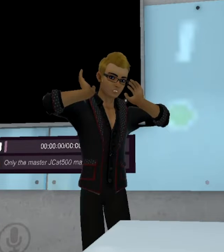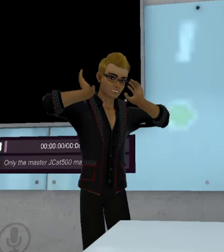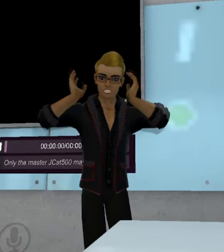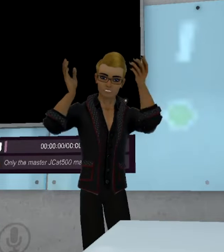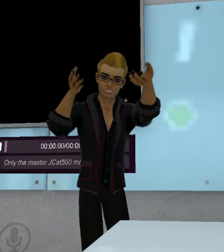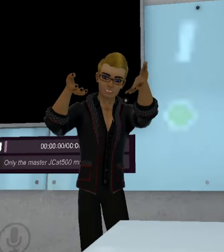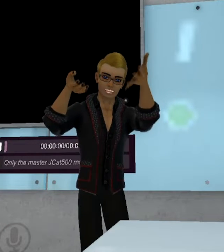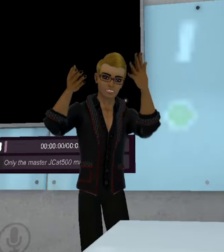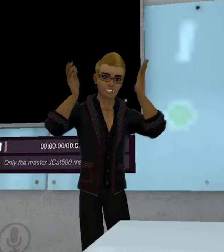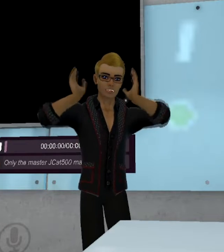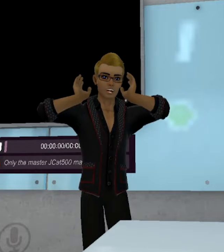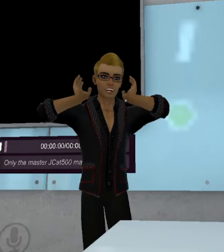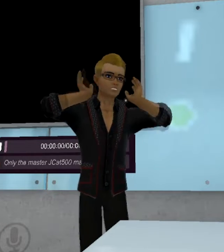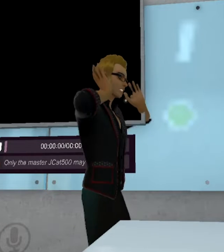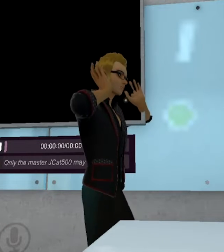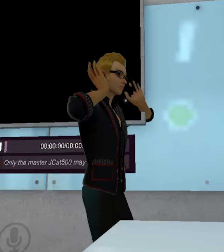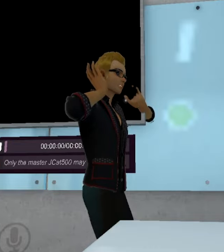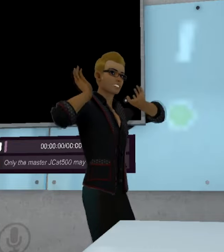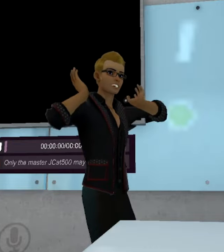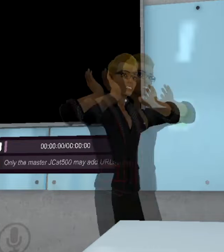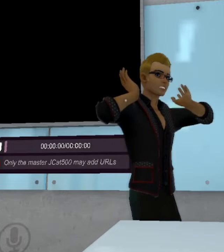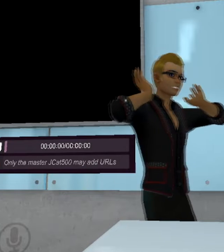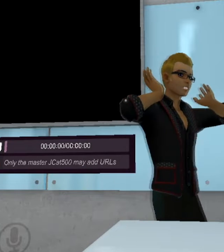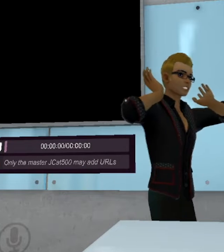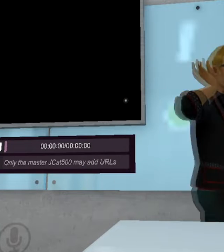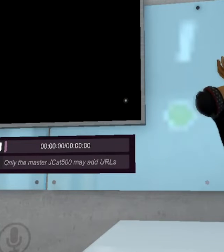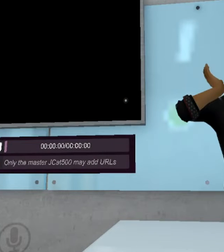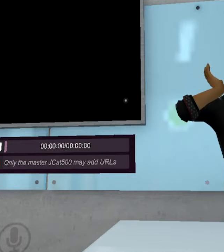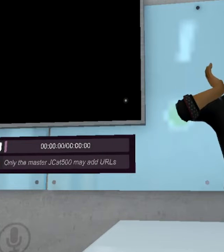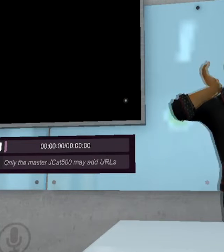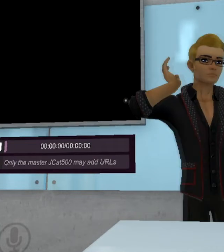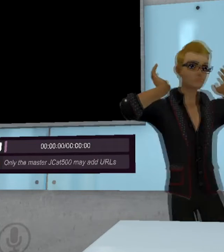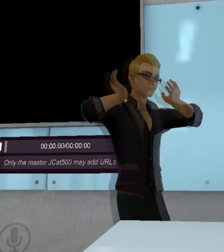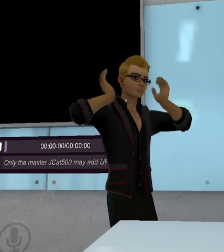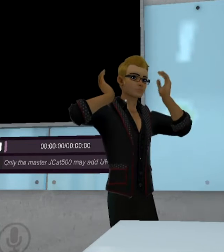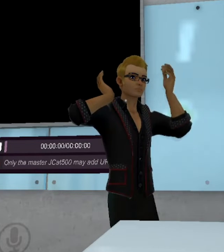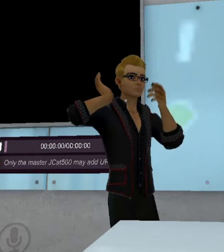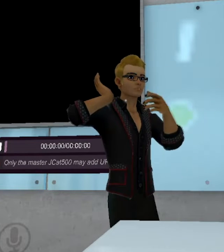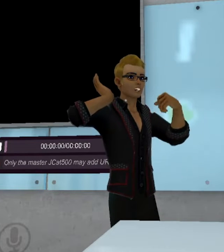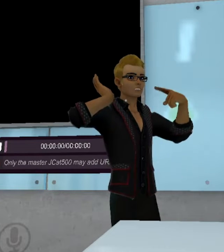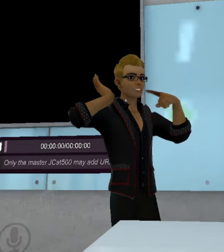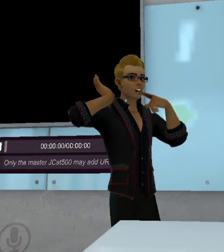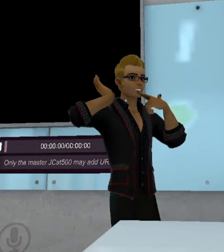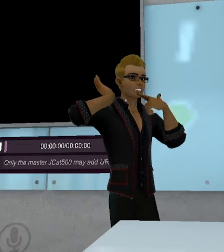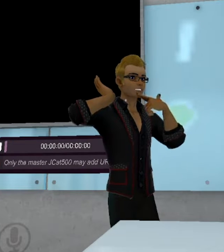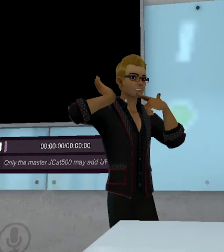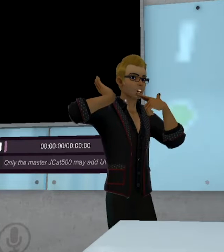come through if they did. But yeah, if he's an only child, then that might